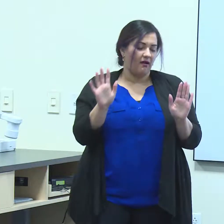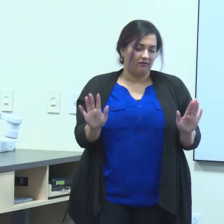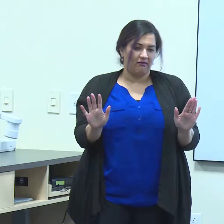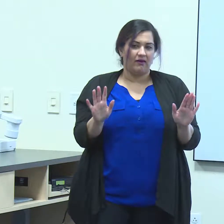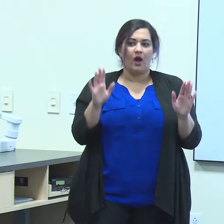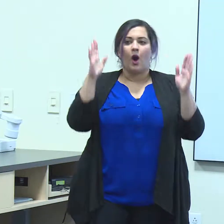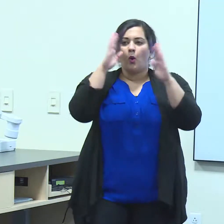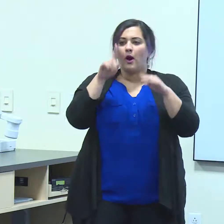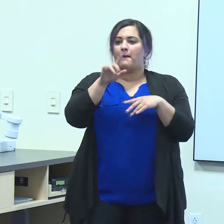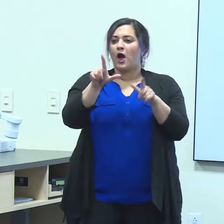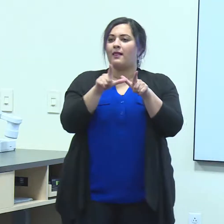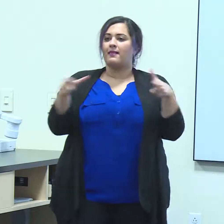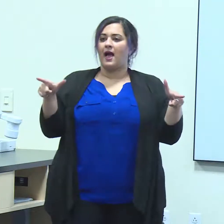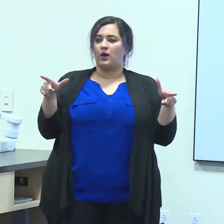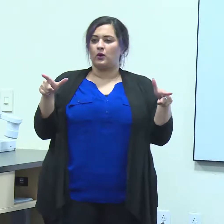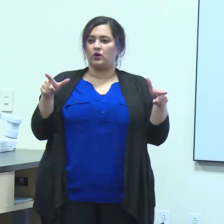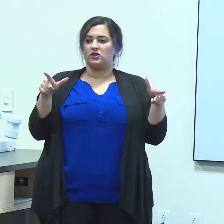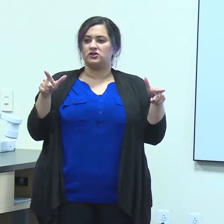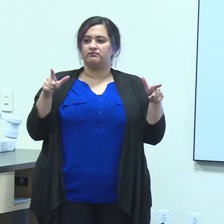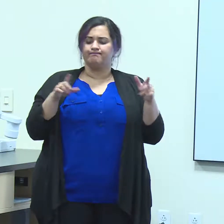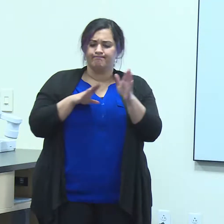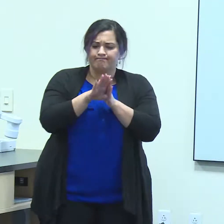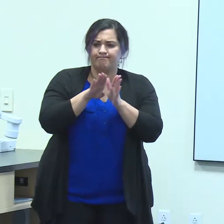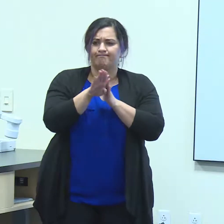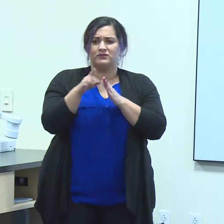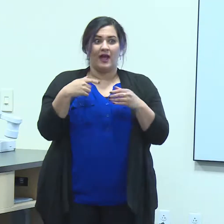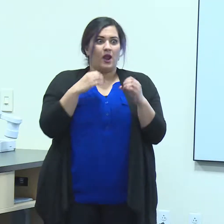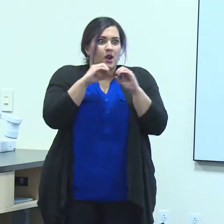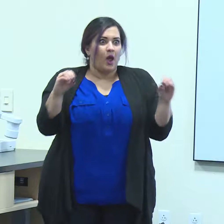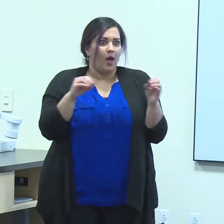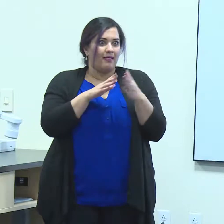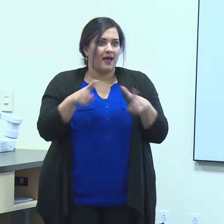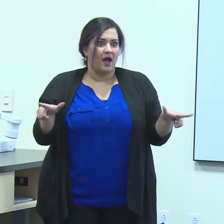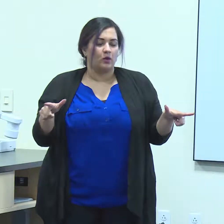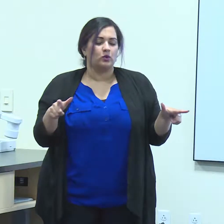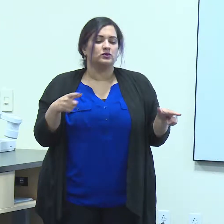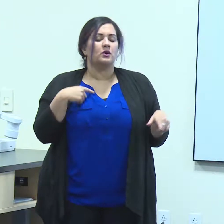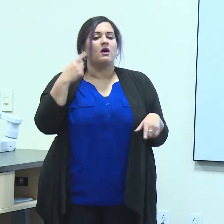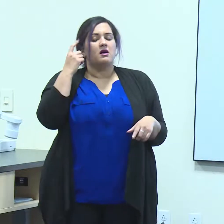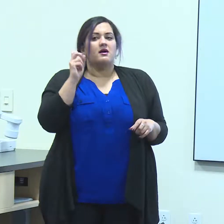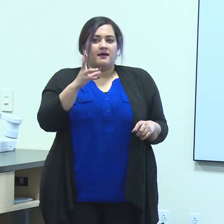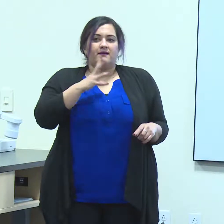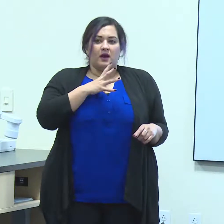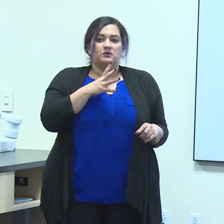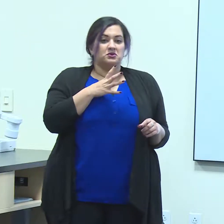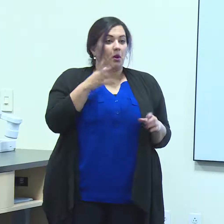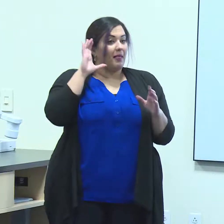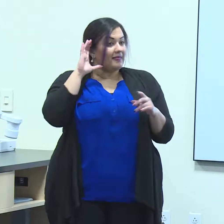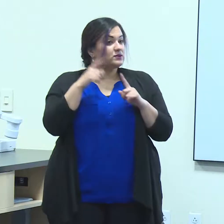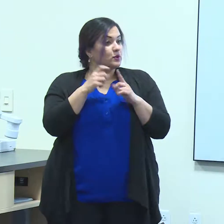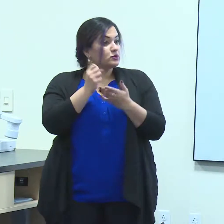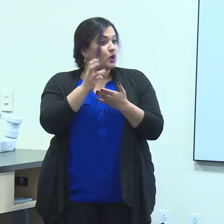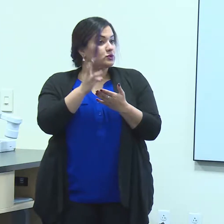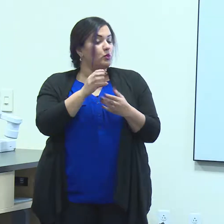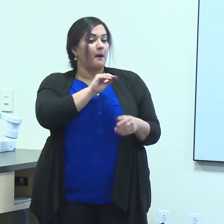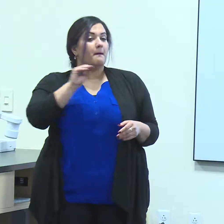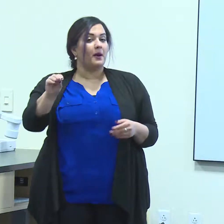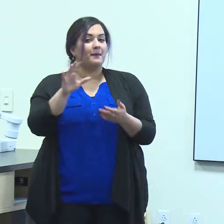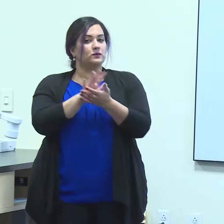became deaf, but they needed to focus on me developing language because I had no language at that time. Fortunately, my parents paid attention